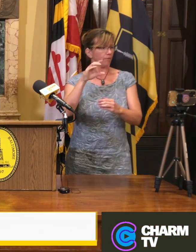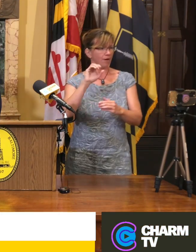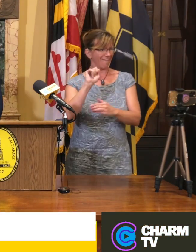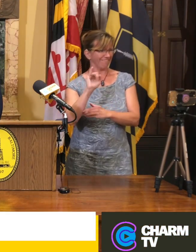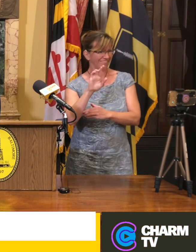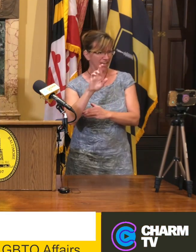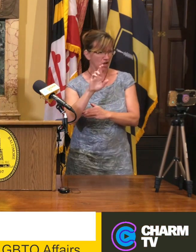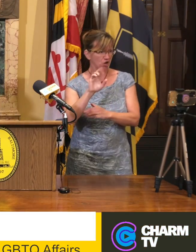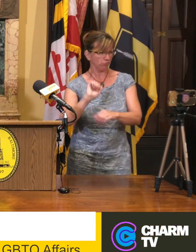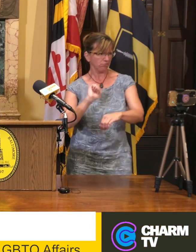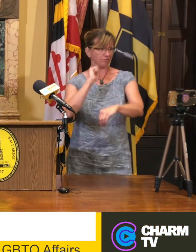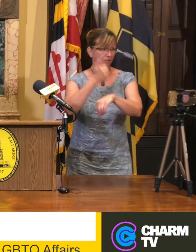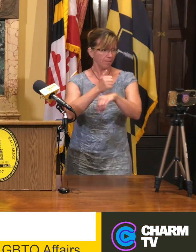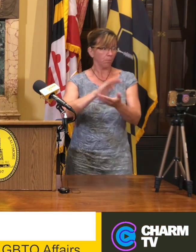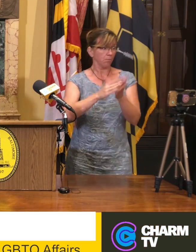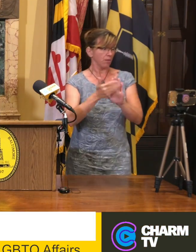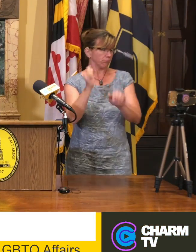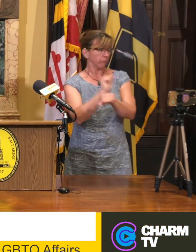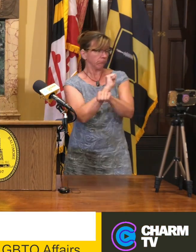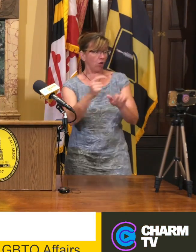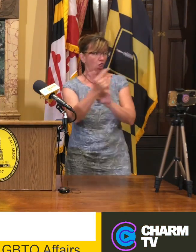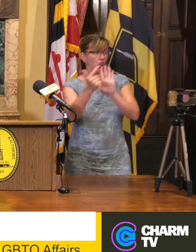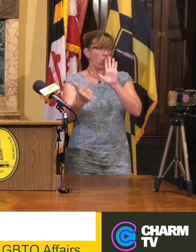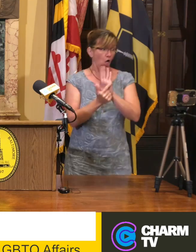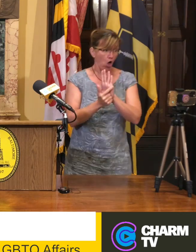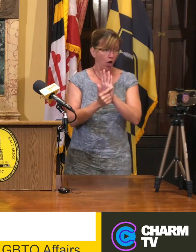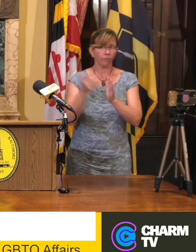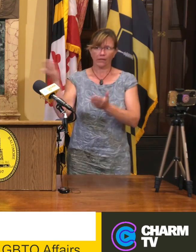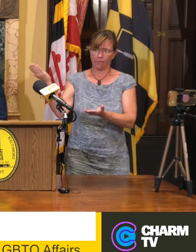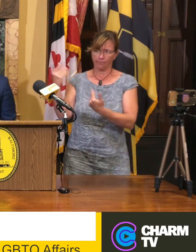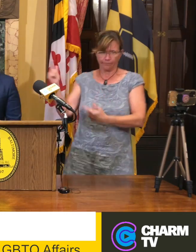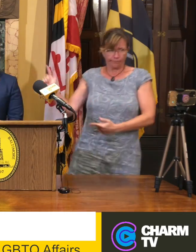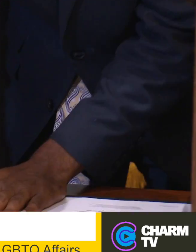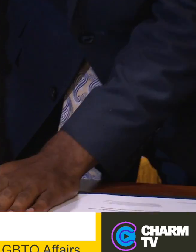Councilman. All right.